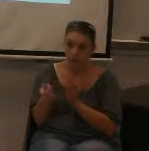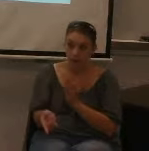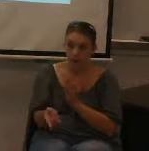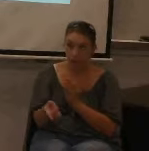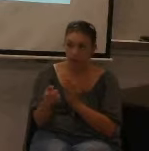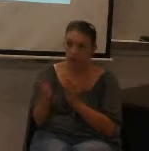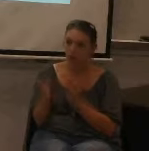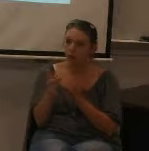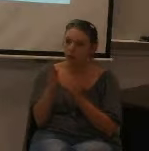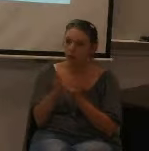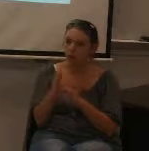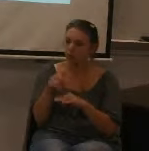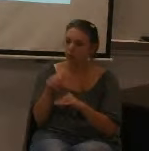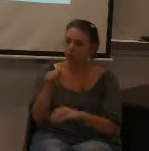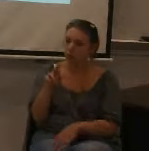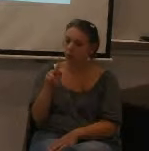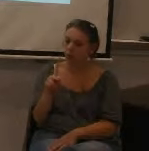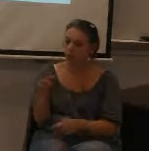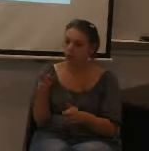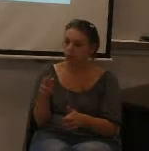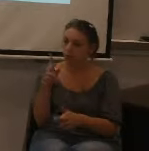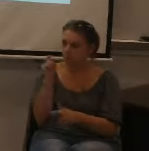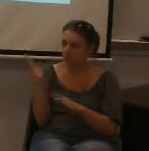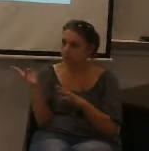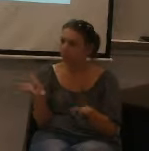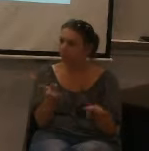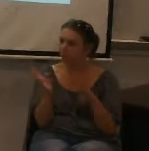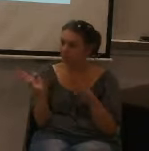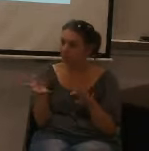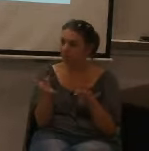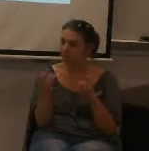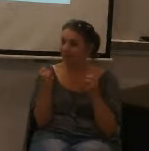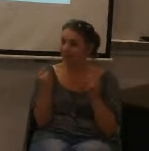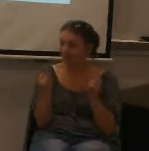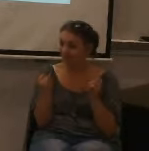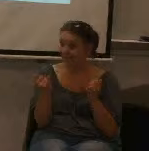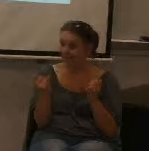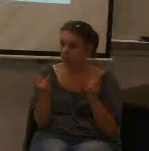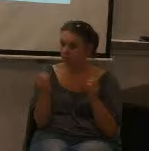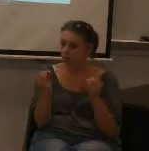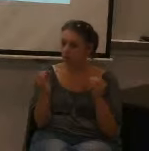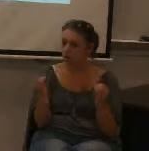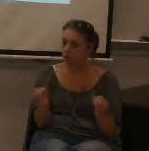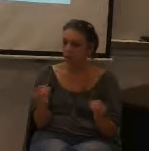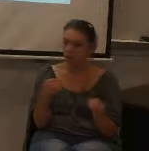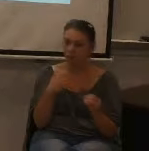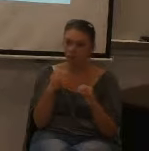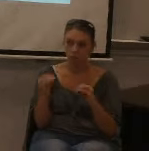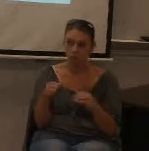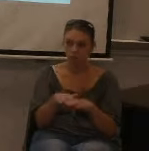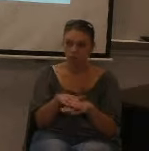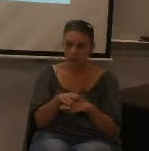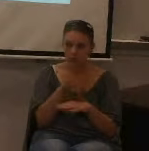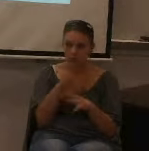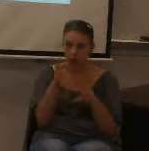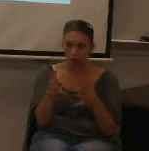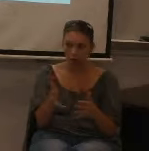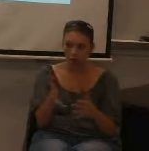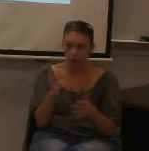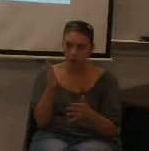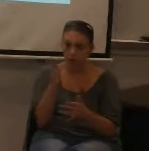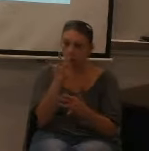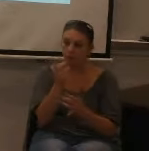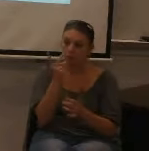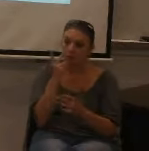would stop the Arkansas River because it would be flowing. Now they have nowhere to stop. There's no surface water left. So it's going to